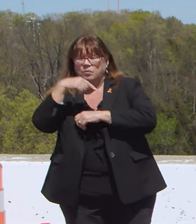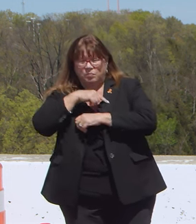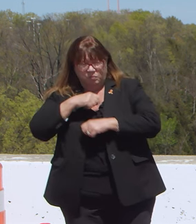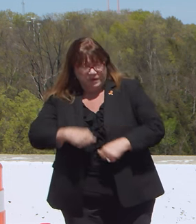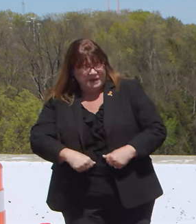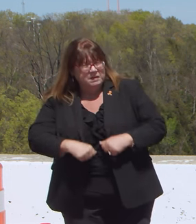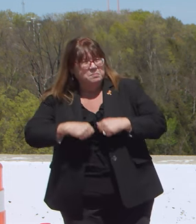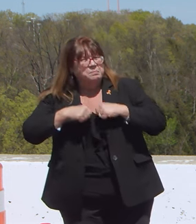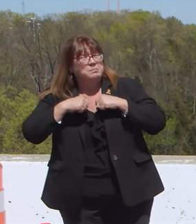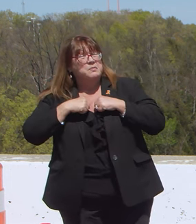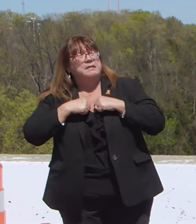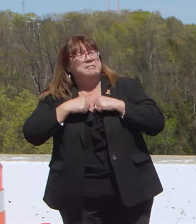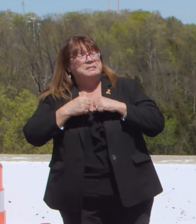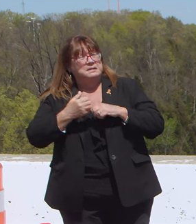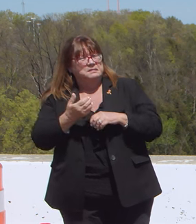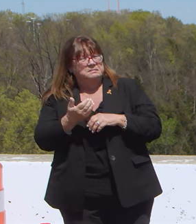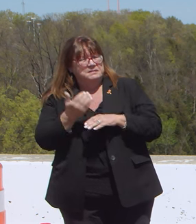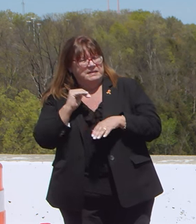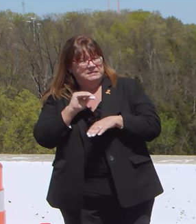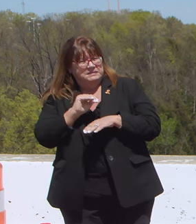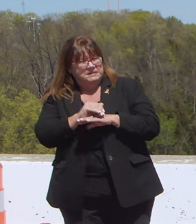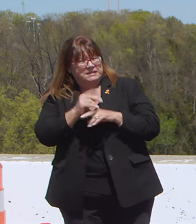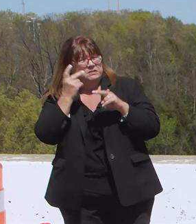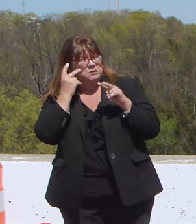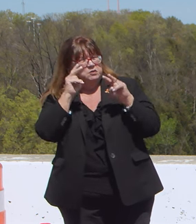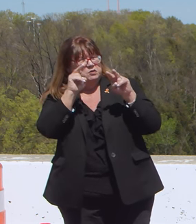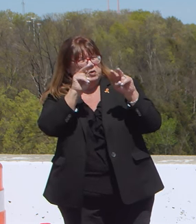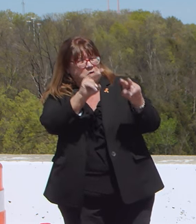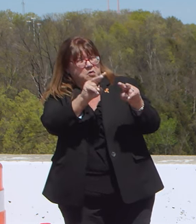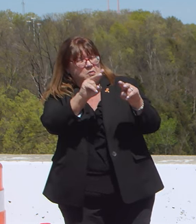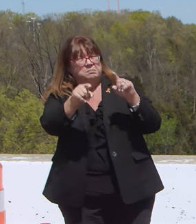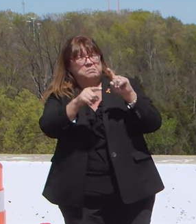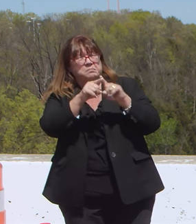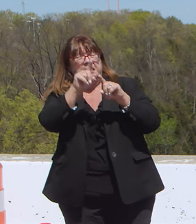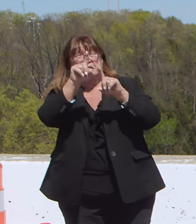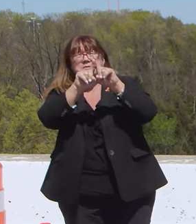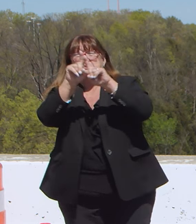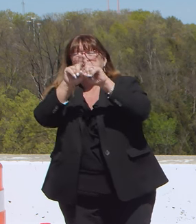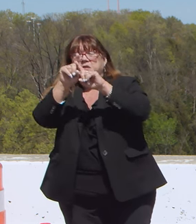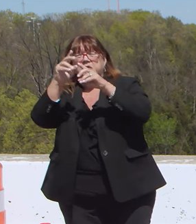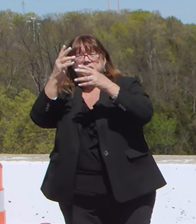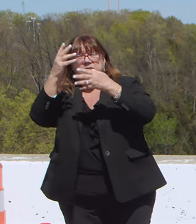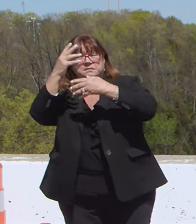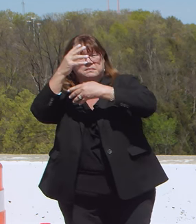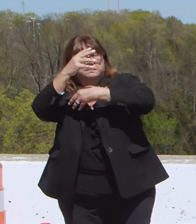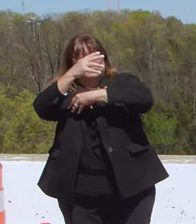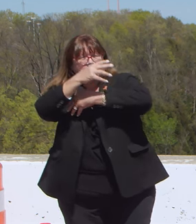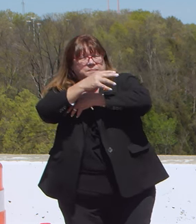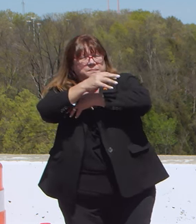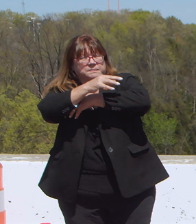so proudly we hailed at the twilight's